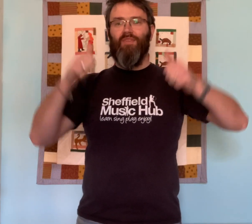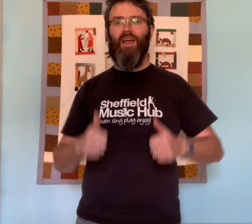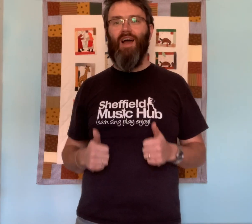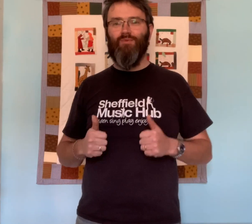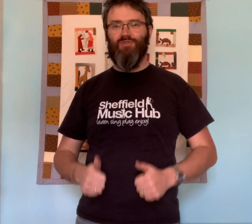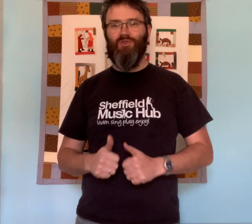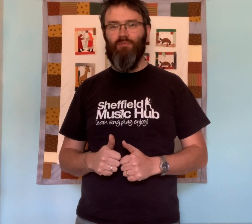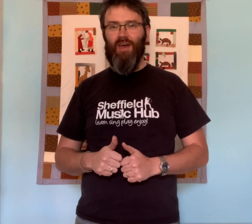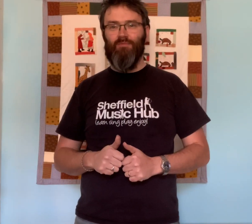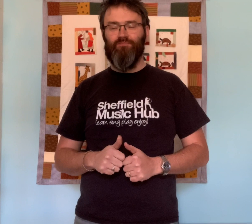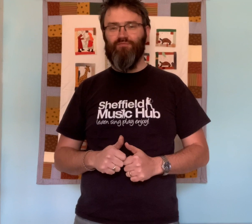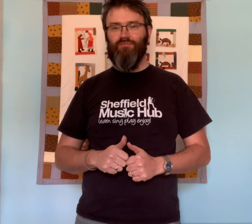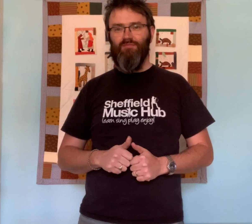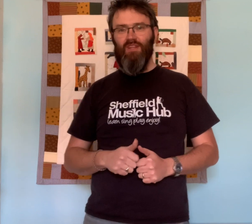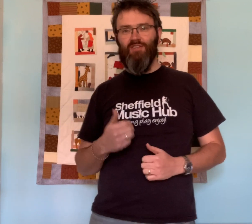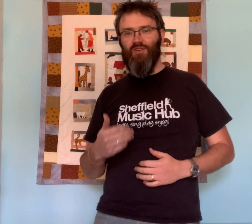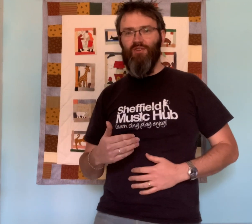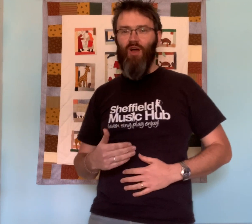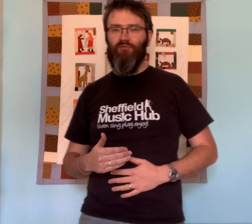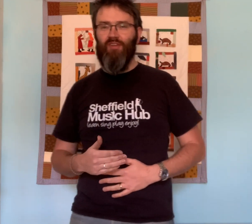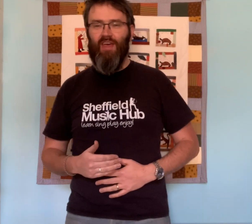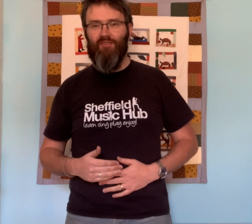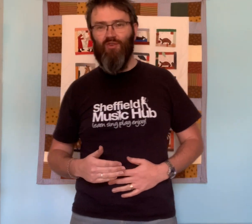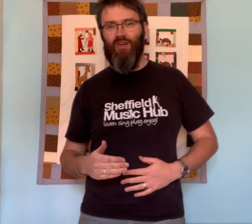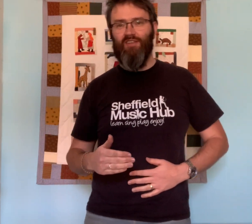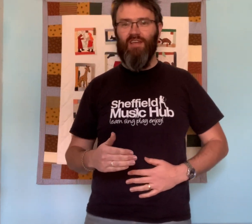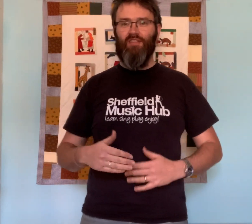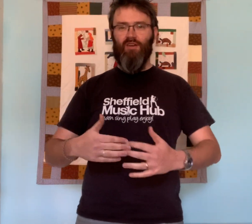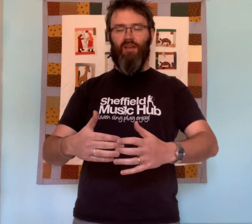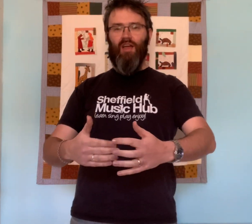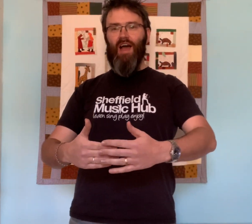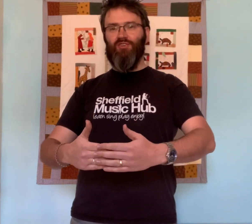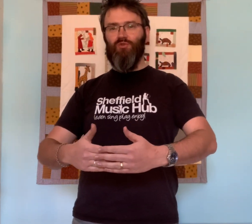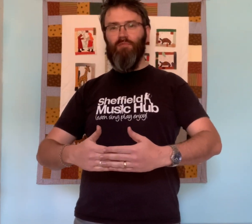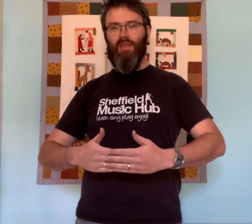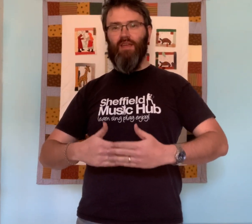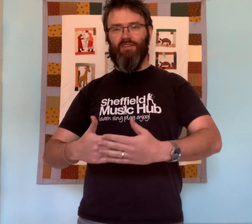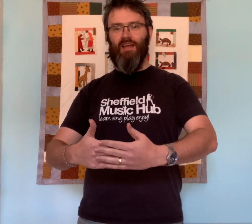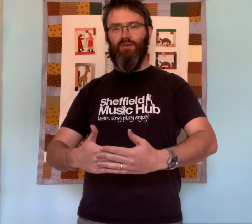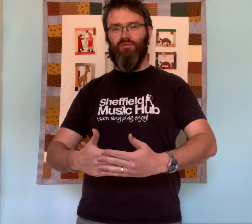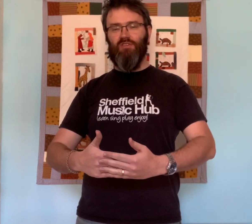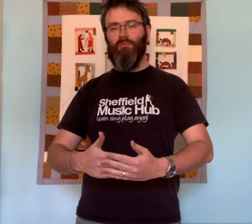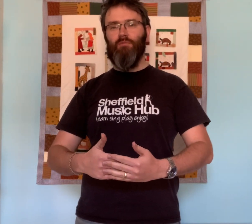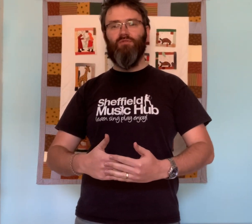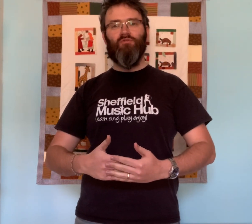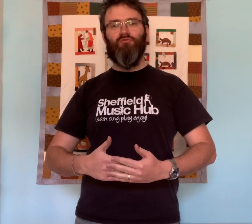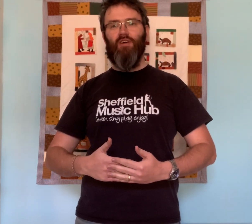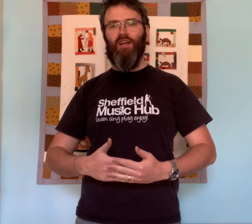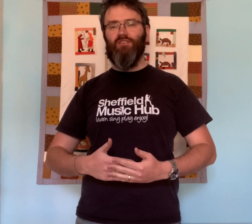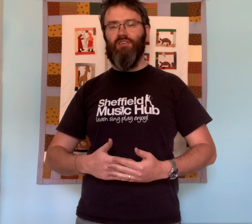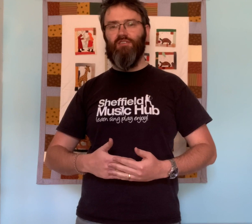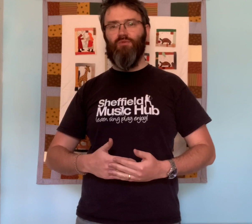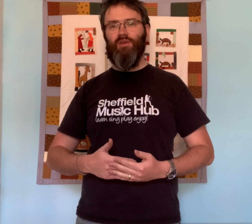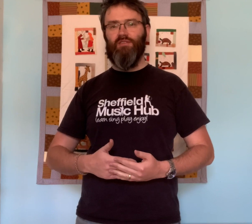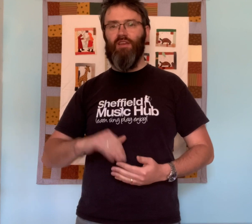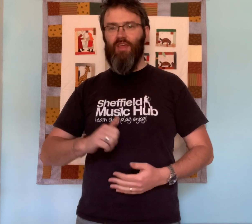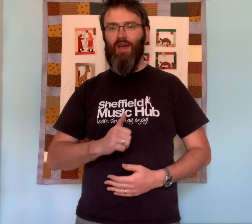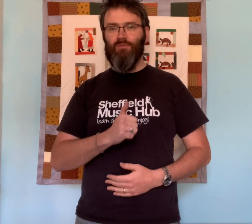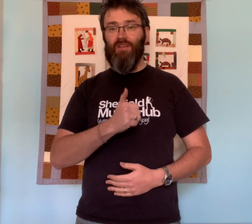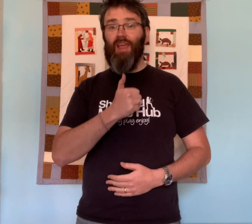and we'll stop there. So you hopefully there have got the idea that as you're making a sound, your tummy muscles gradually squeeze in, and that helps